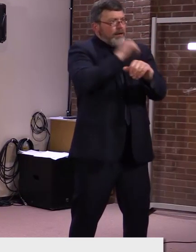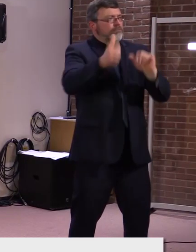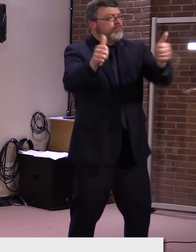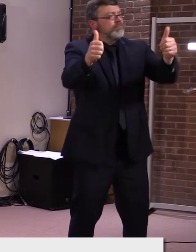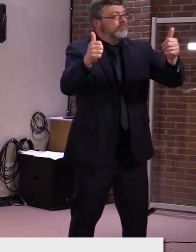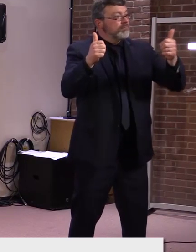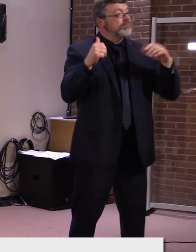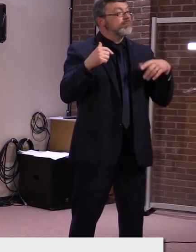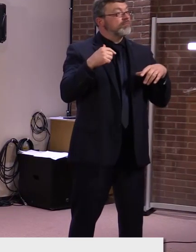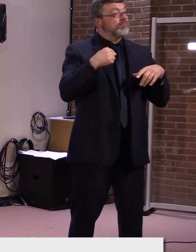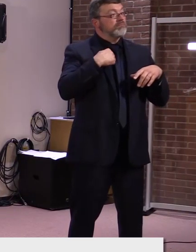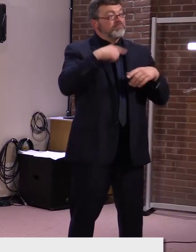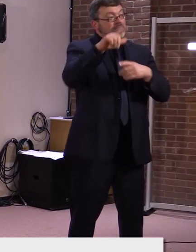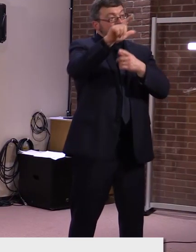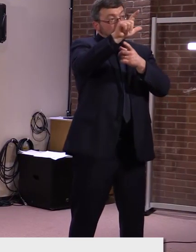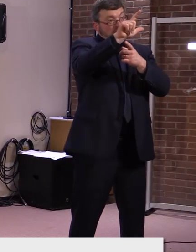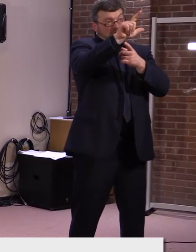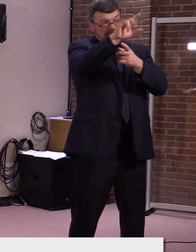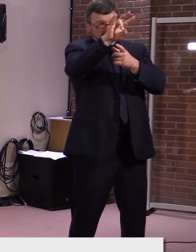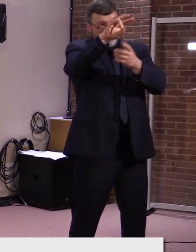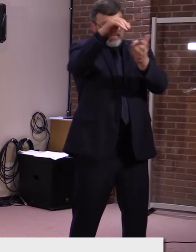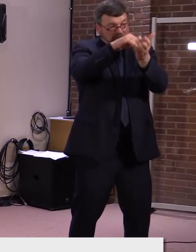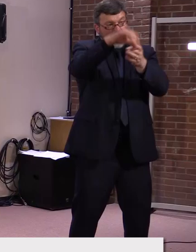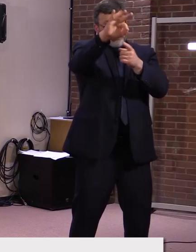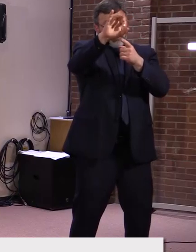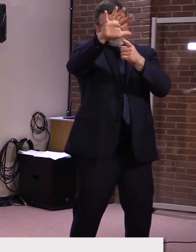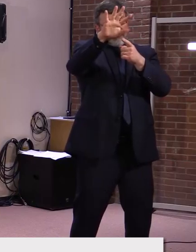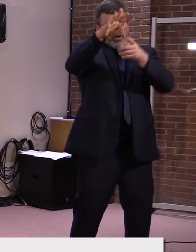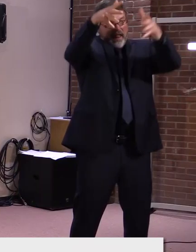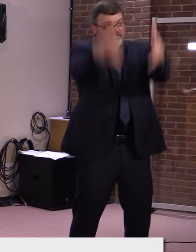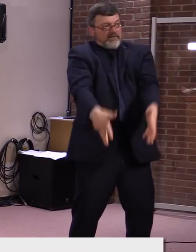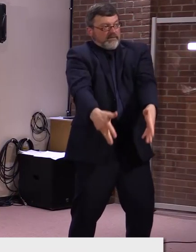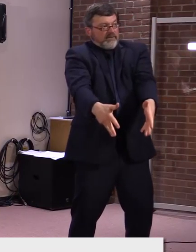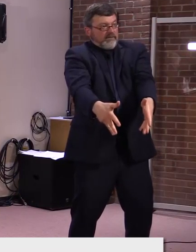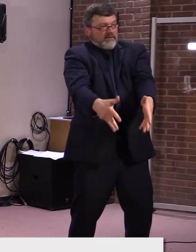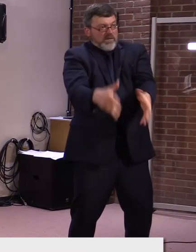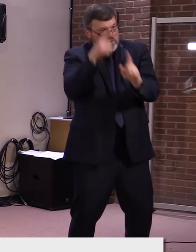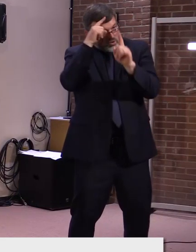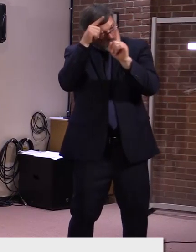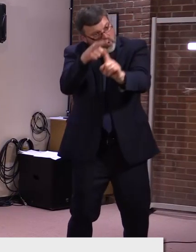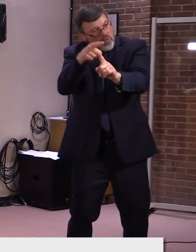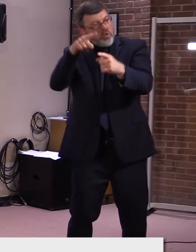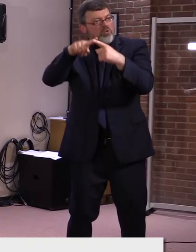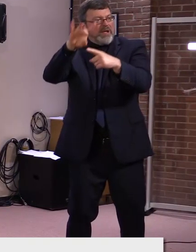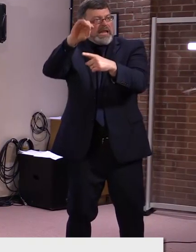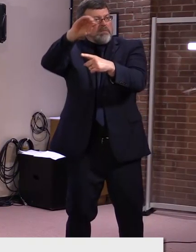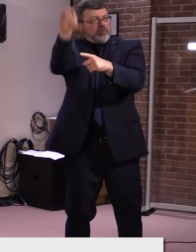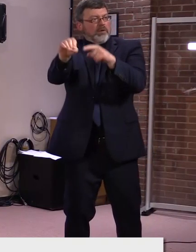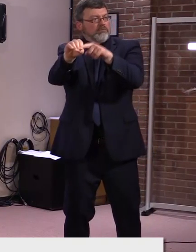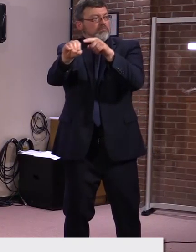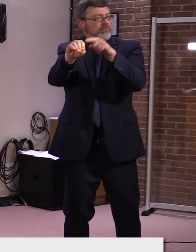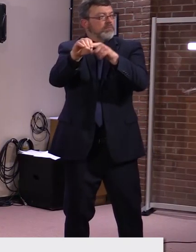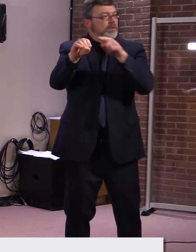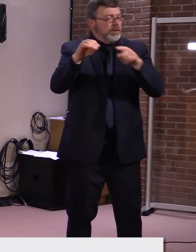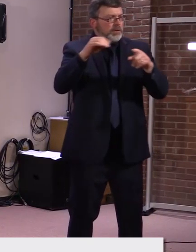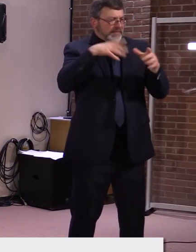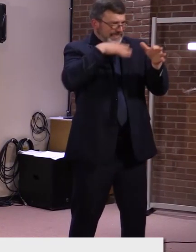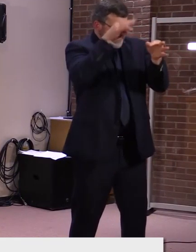27,954 more Vermonters in just a few moments. But first, let's take a look at the overall